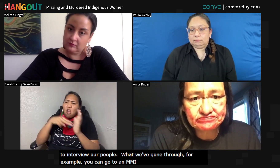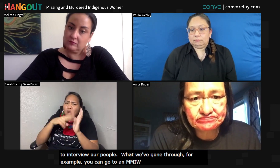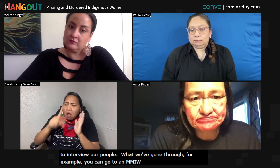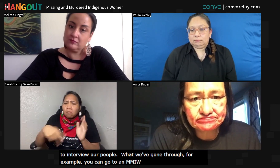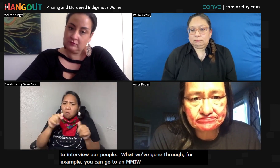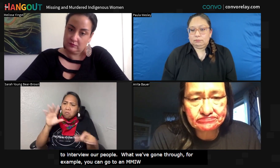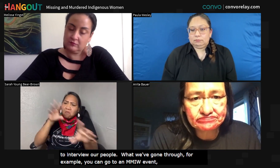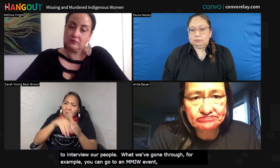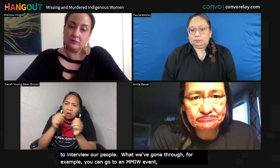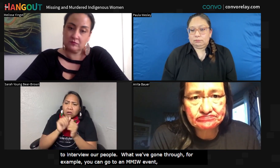that